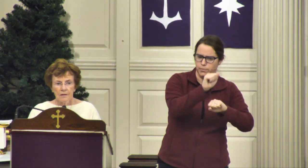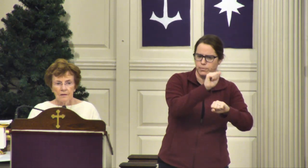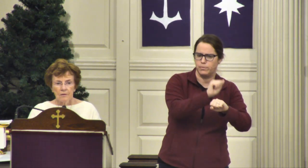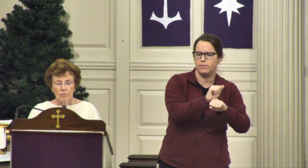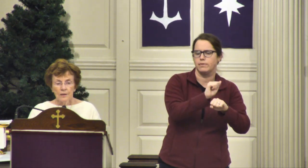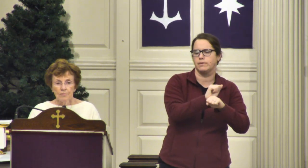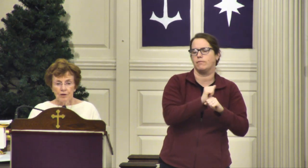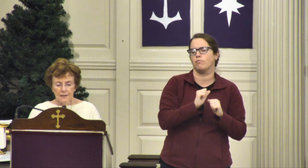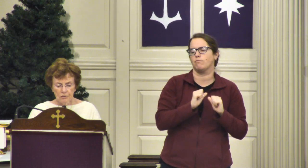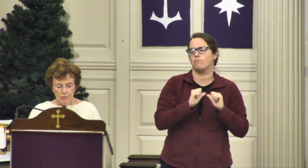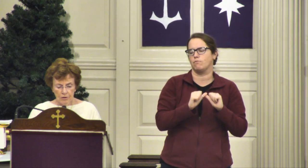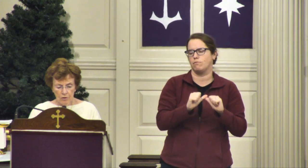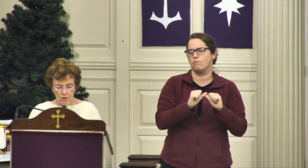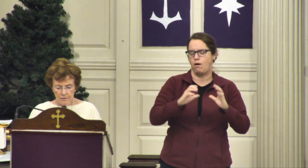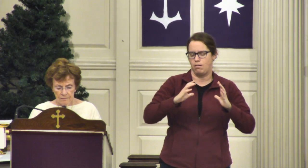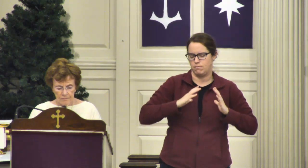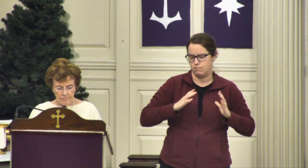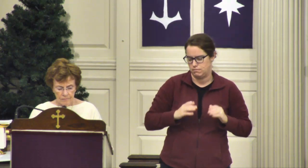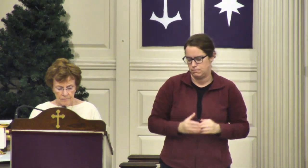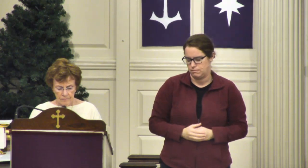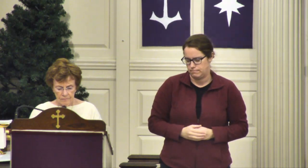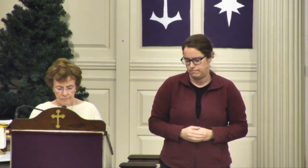we pray to the Lord.